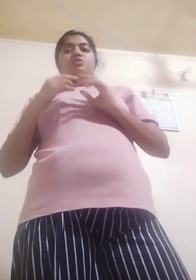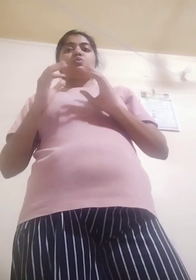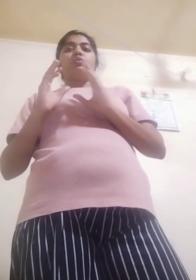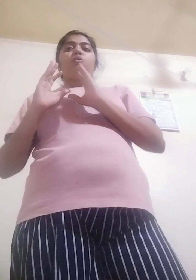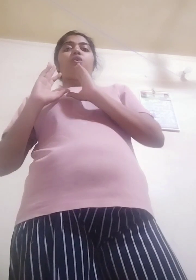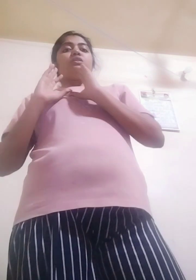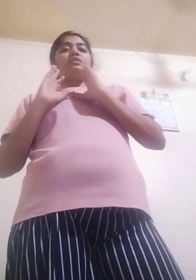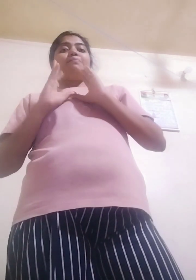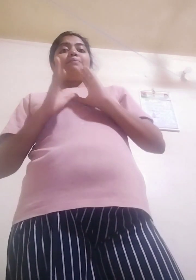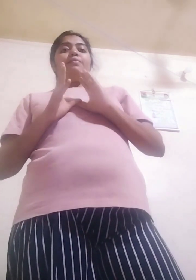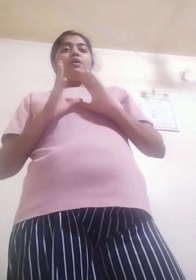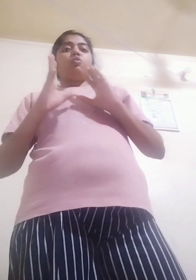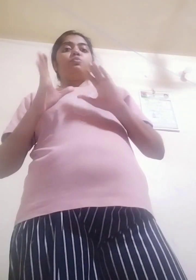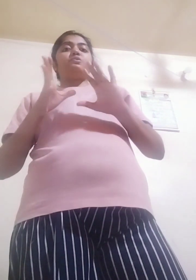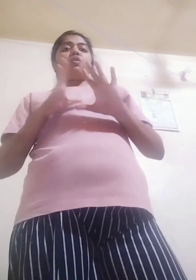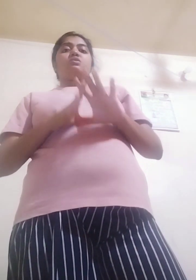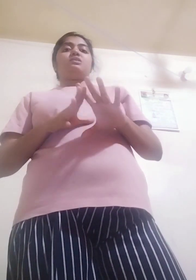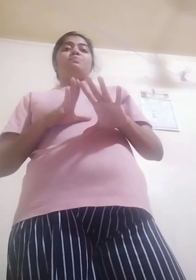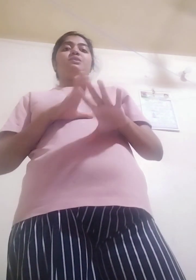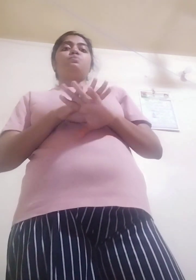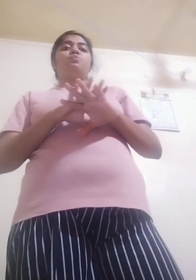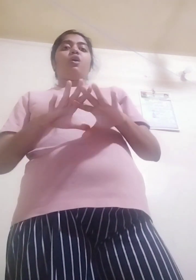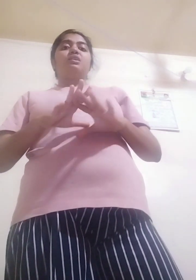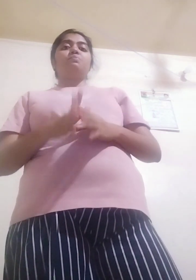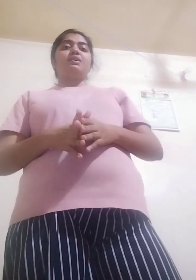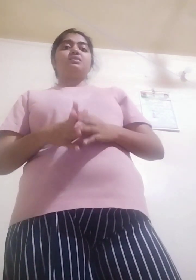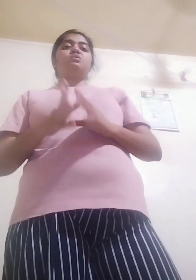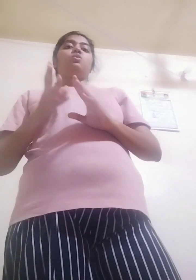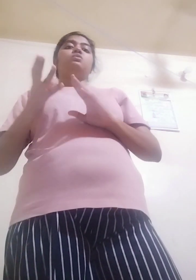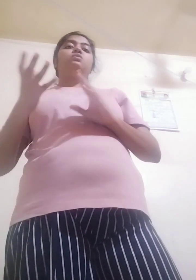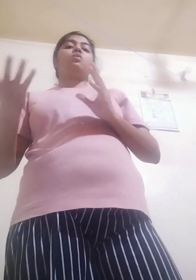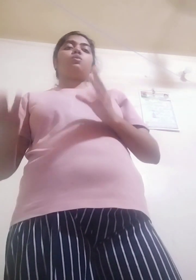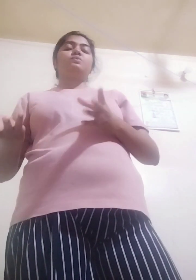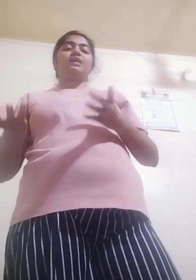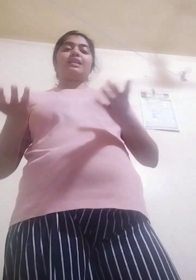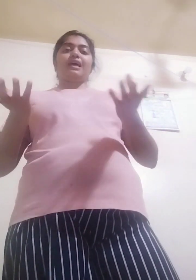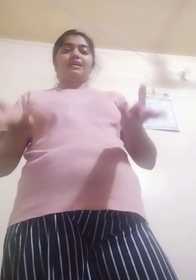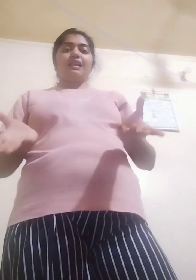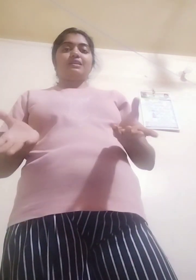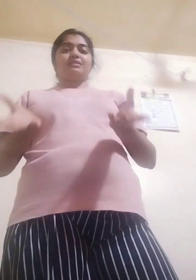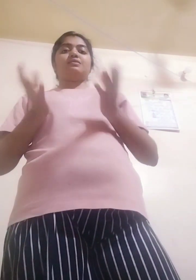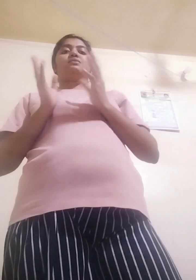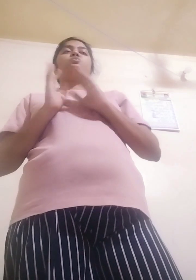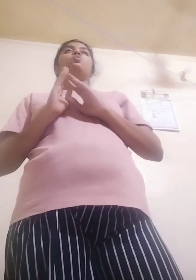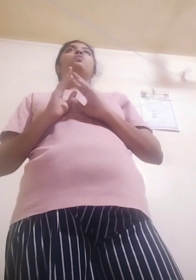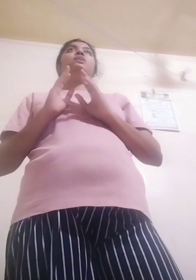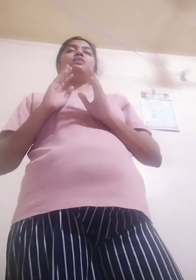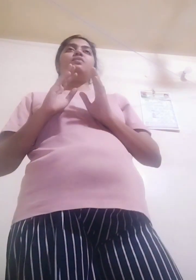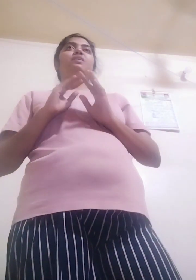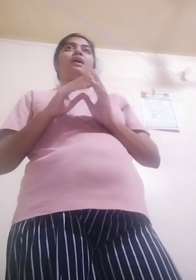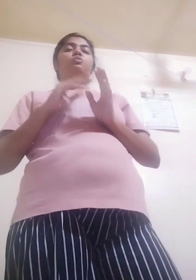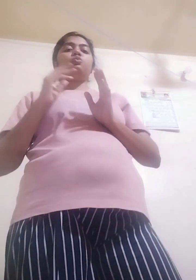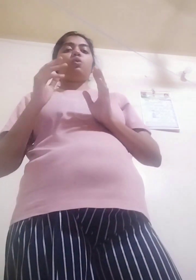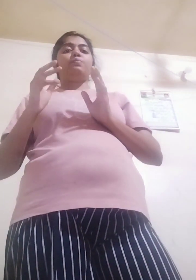So the OOPS concept is purely based on the object and classes. So here we have to operate